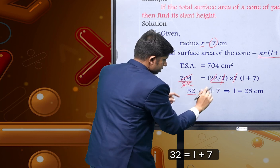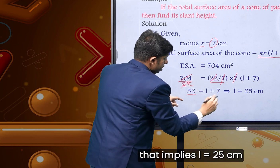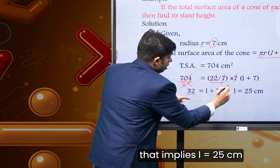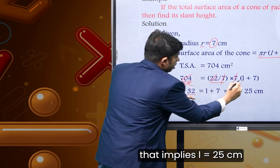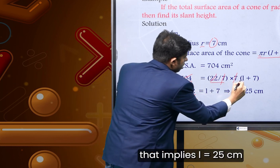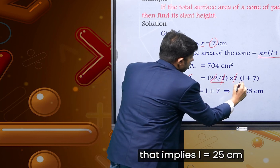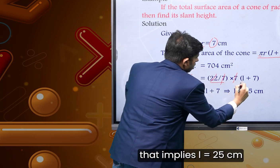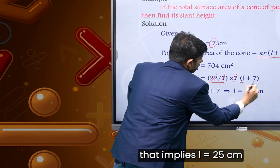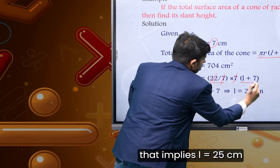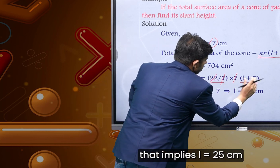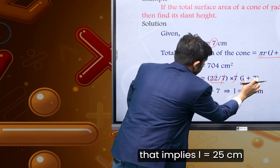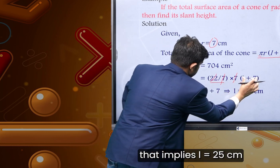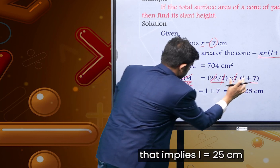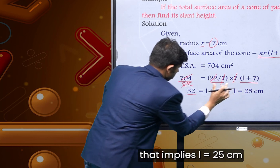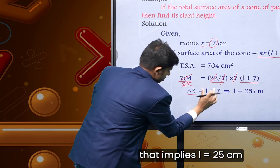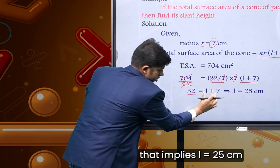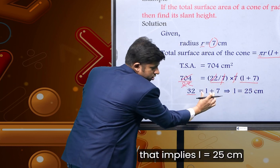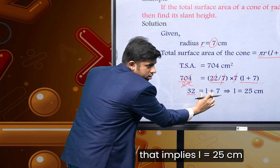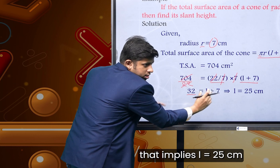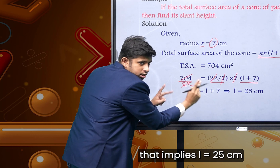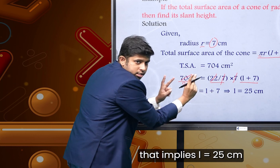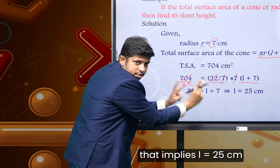That implies L is equal to 25 cm.